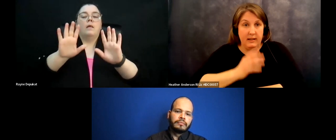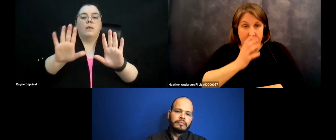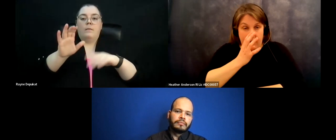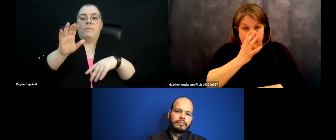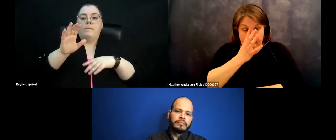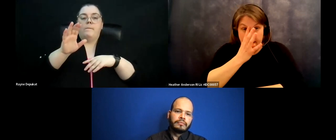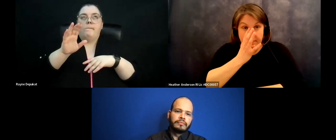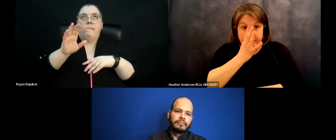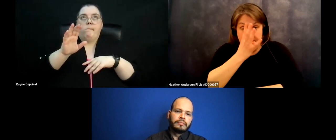recently explained.